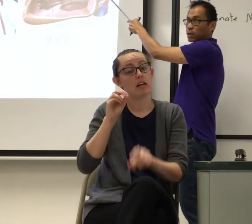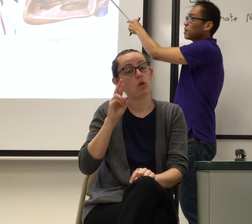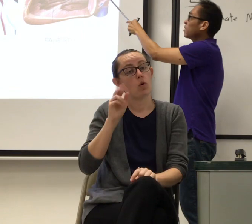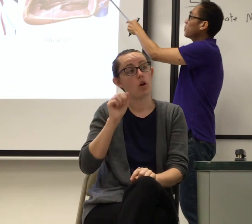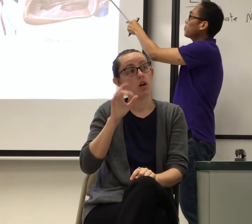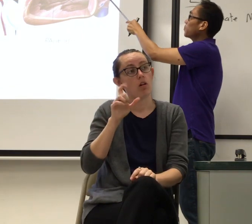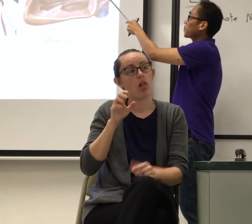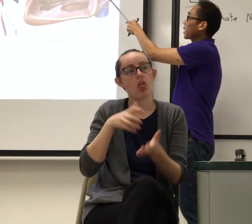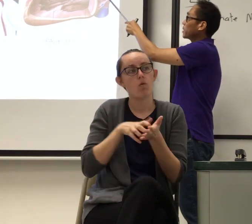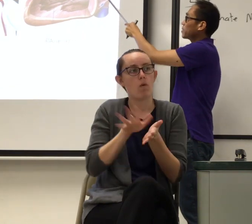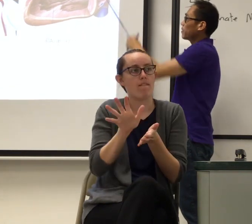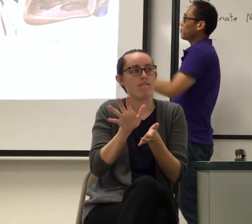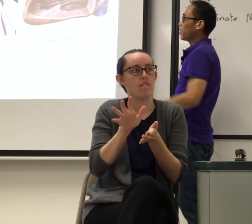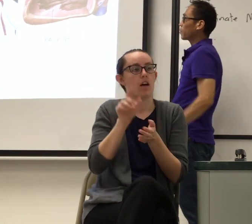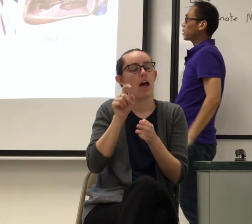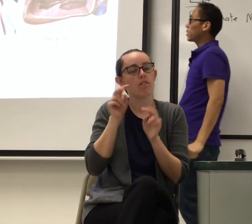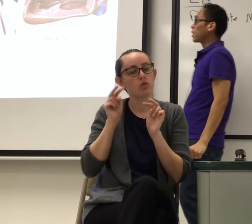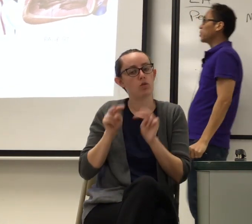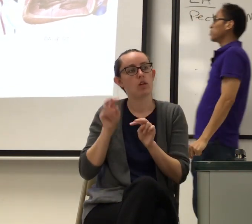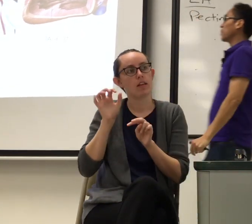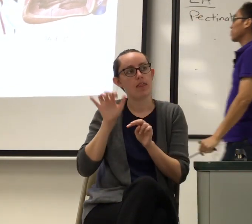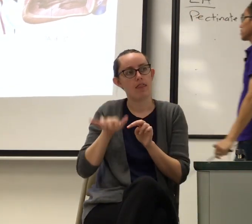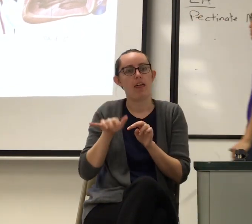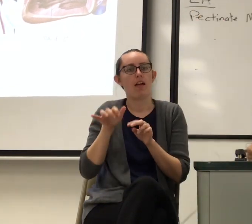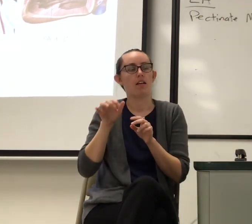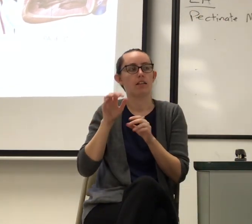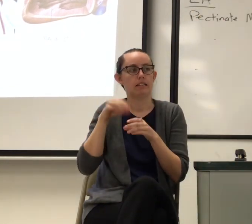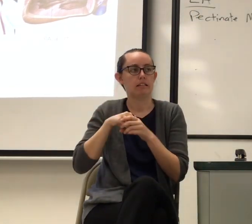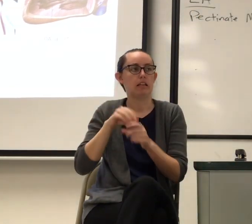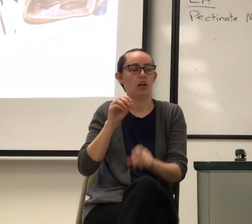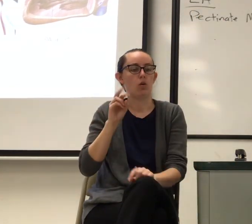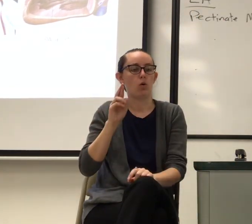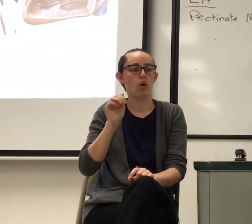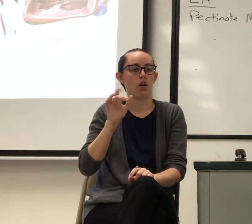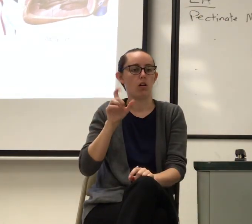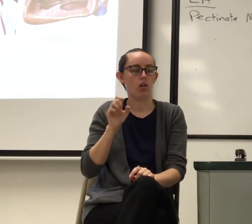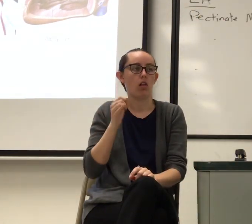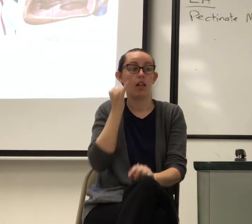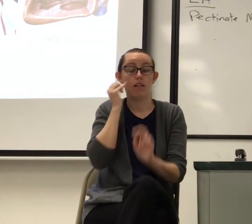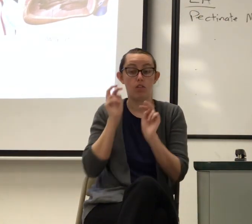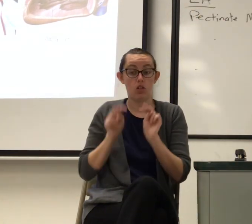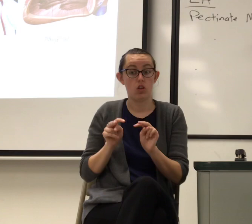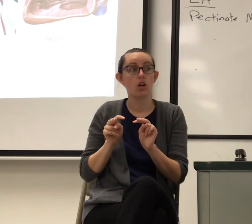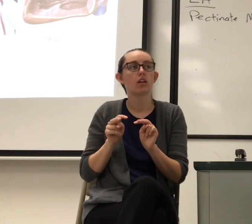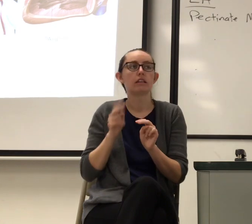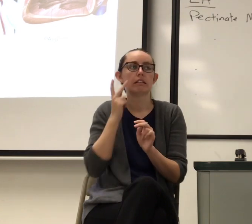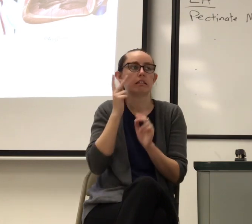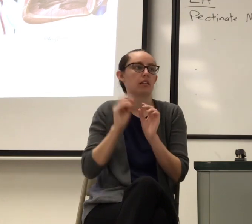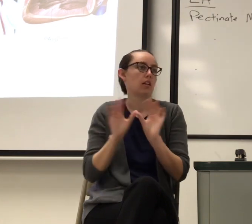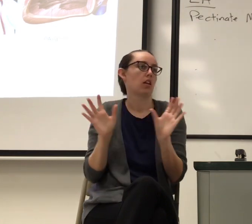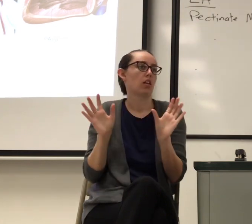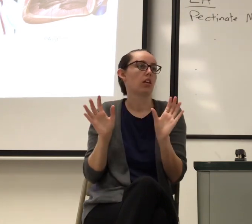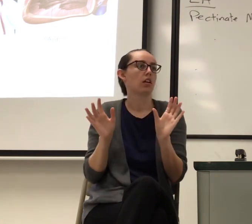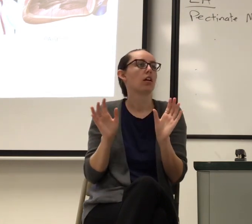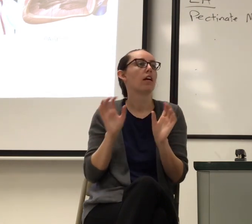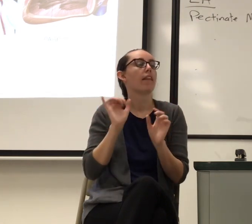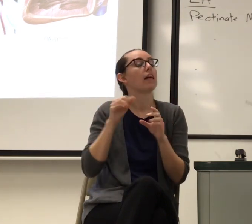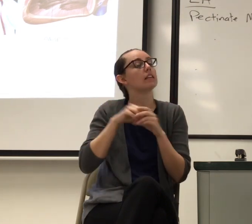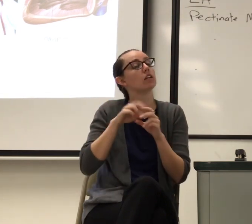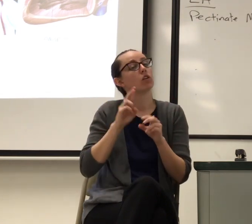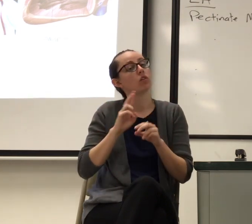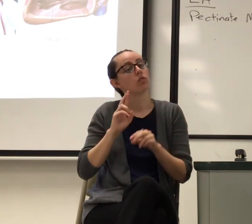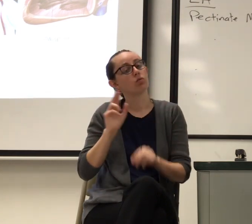look. Okay, so if you know where to look, you should be able to see it quite easily. The pectinate muscle is in the right atrium as well as the left.